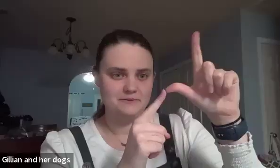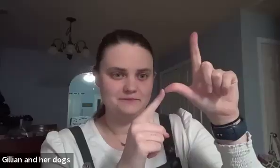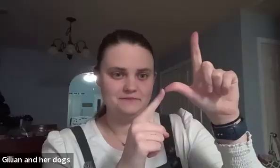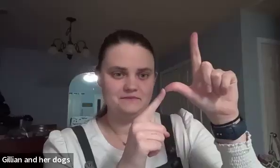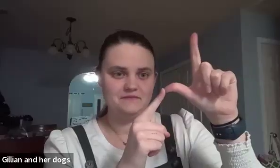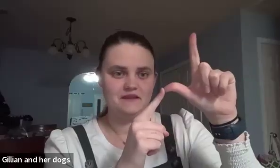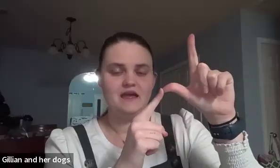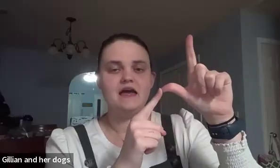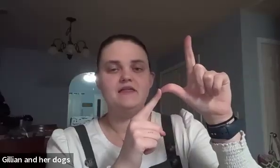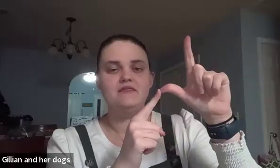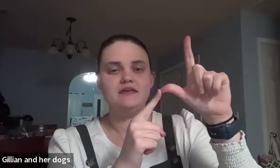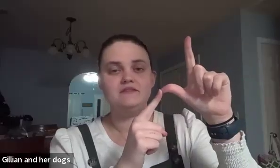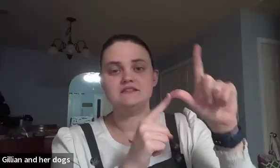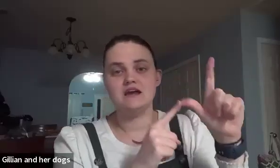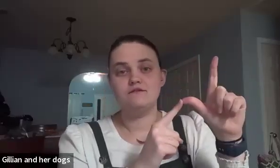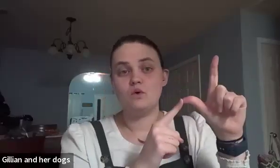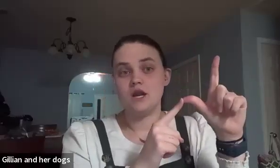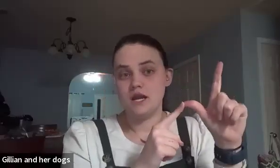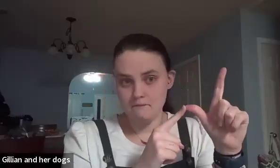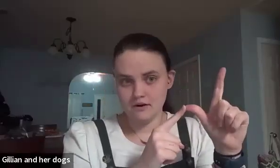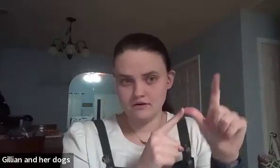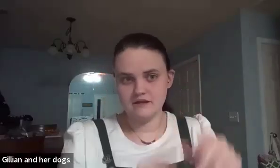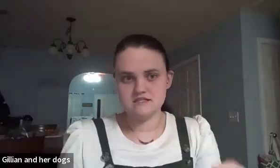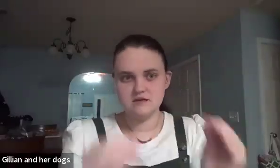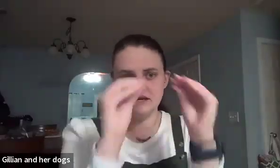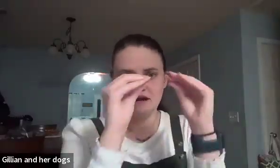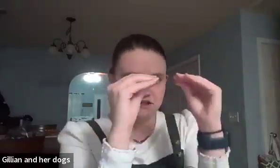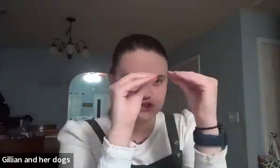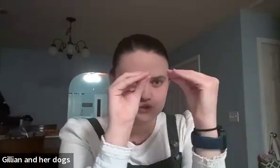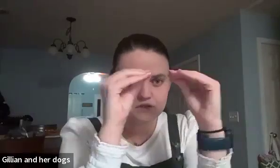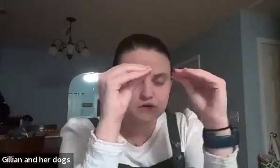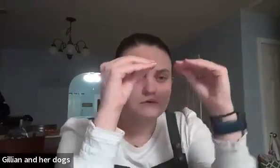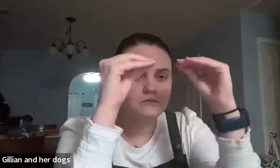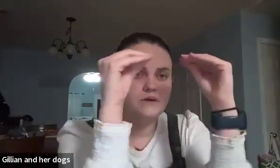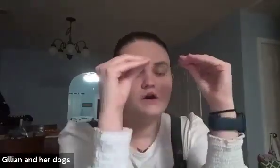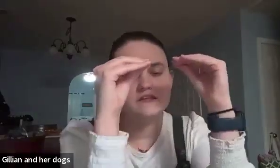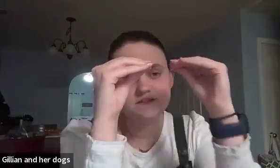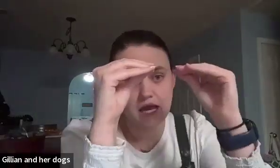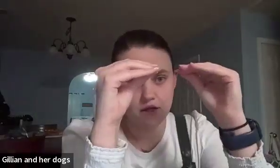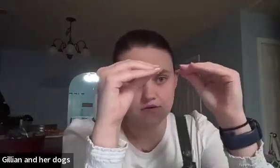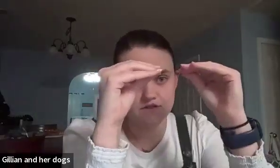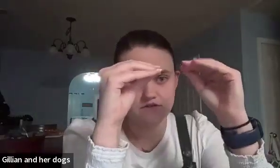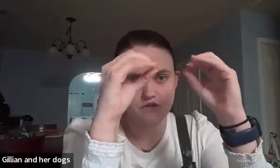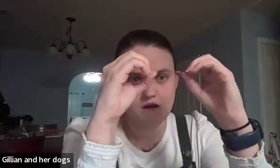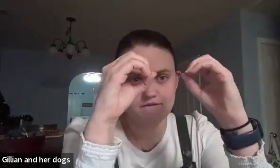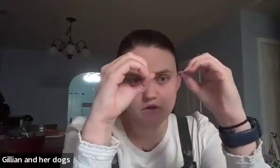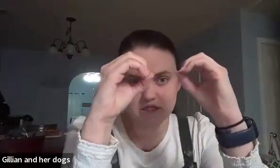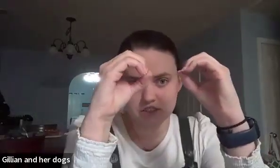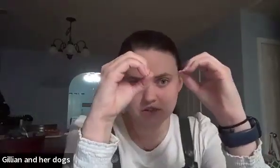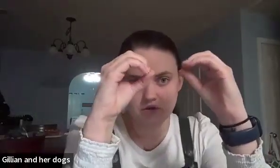letter. And then the sign for number is going to be kind of like two little, we call these flat O's. So they're not fully circle,